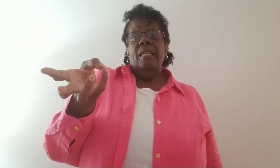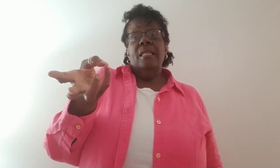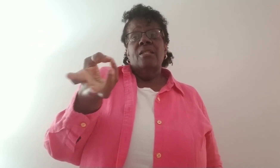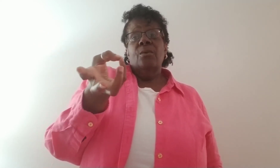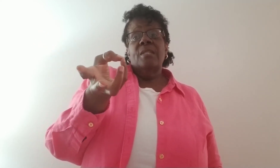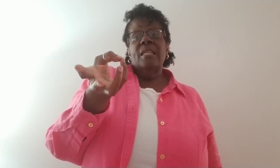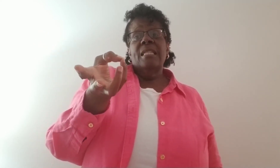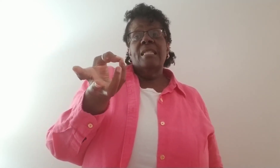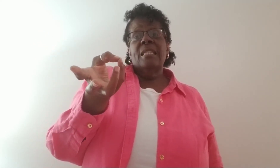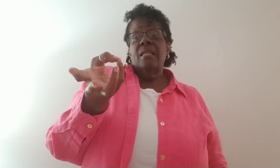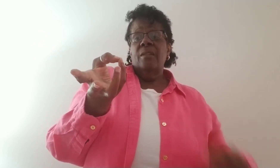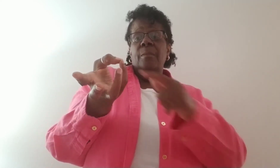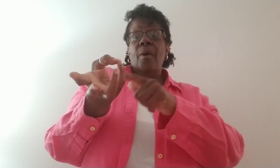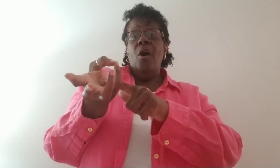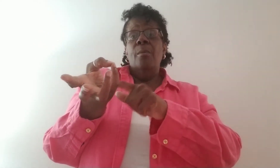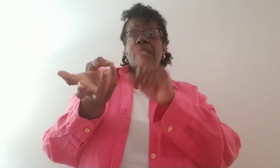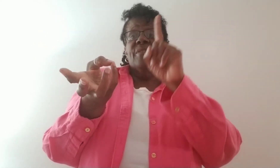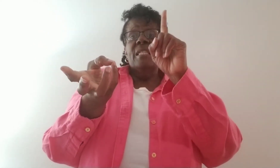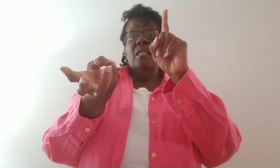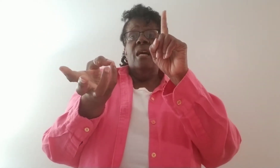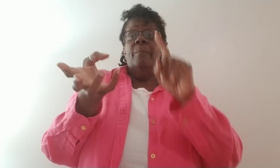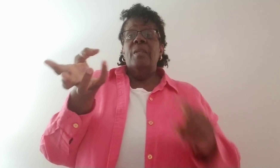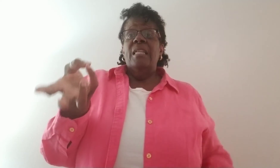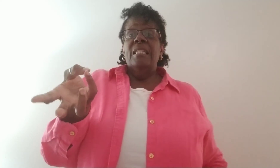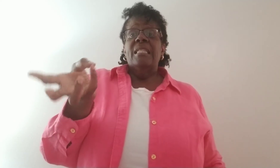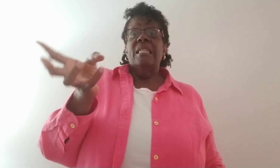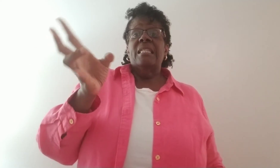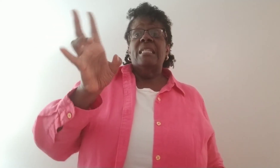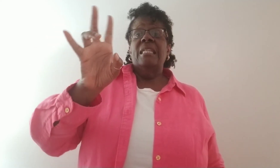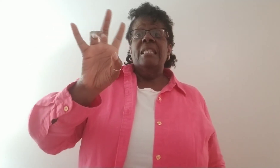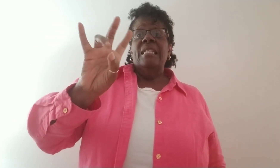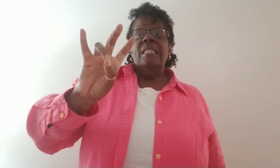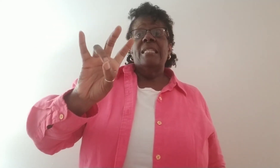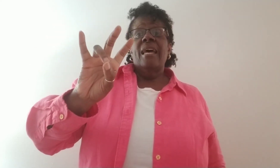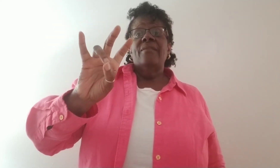So see the 6, the palm is facing up. 67,